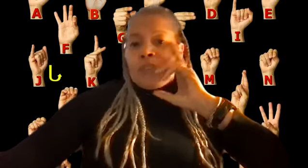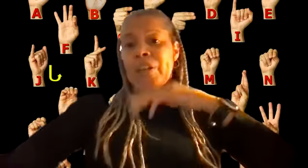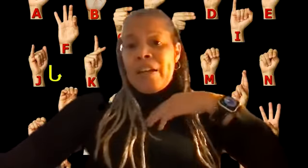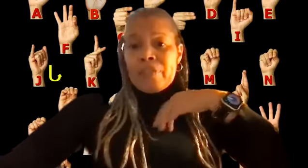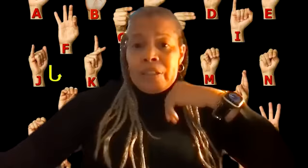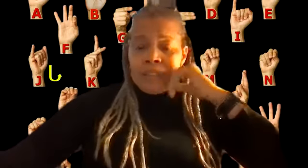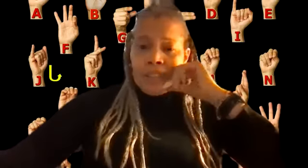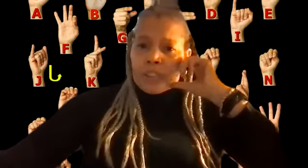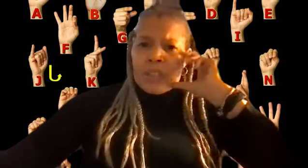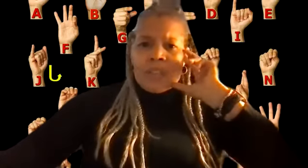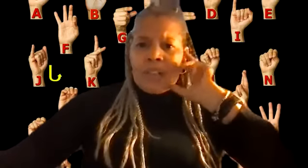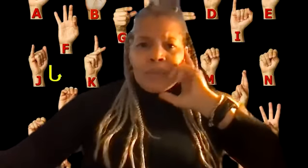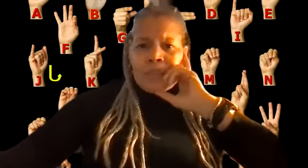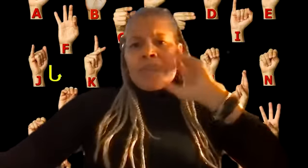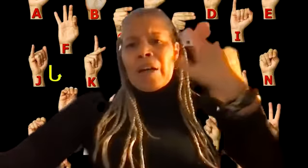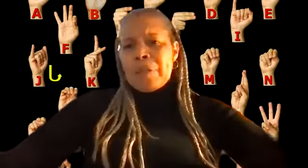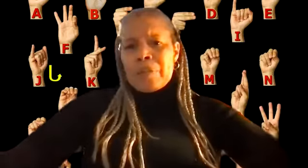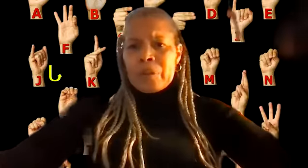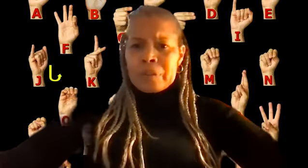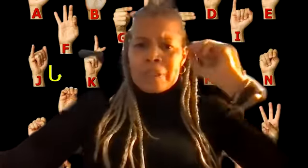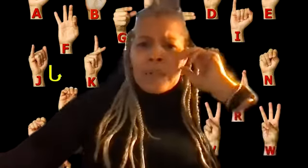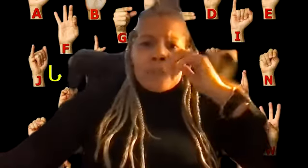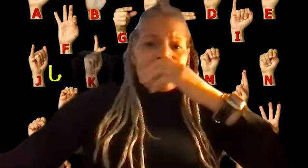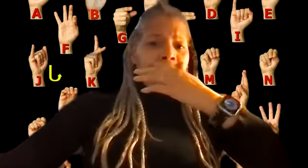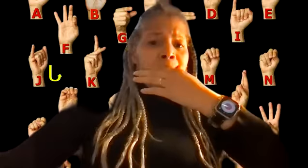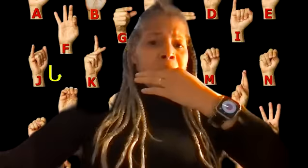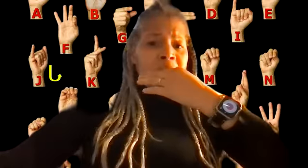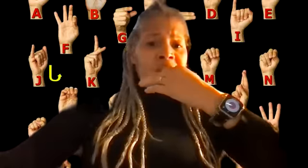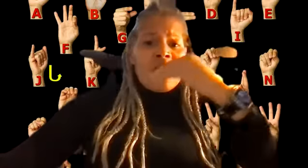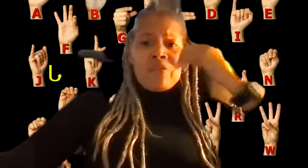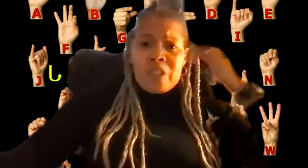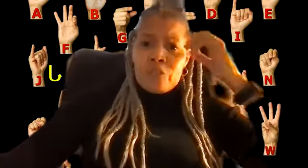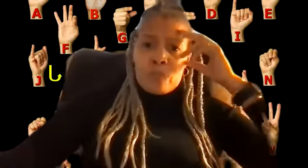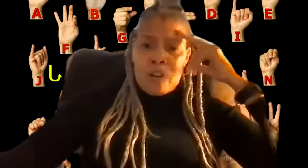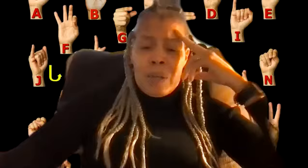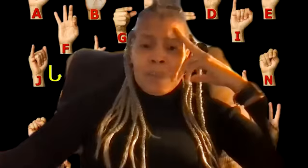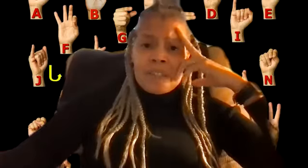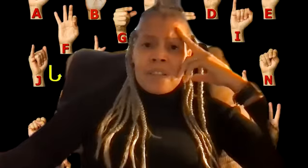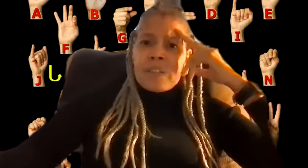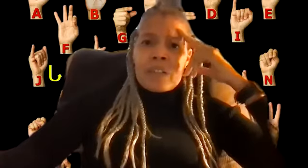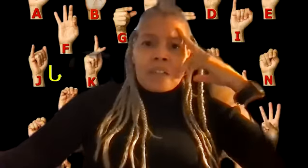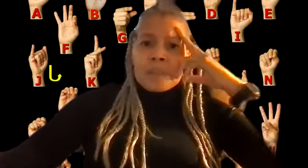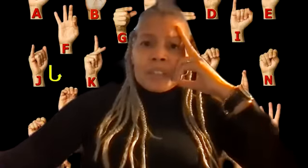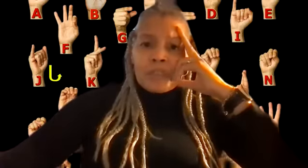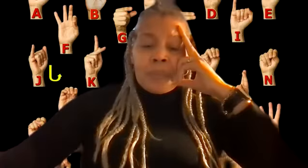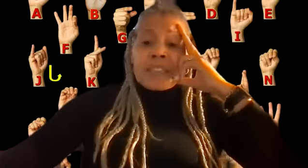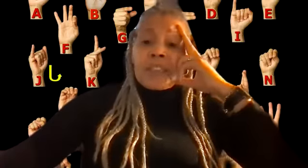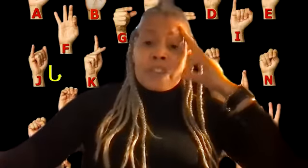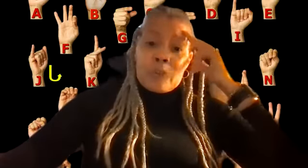to have, uh, you know, cause we have a lot with like, we have IBM and all the big companies that are there, but we have very few small companies and they're not always looking for money. They're looking for